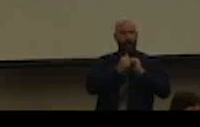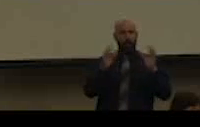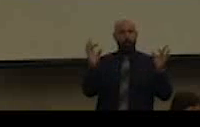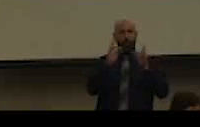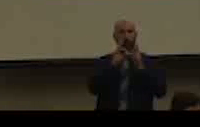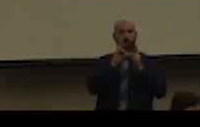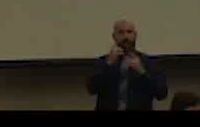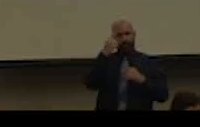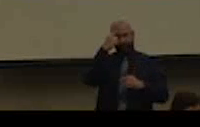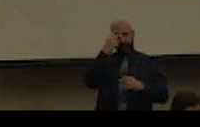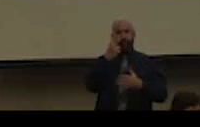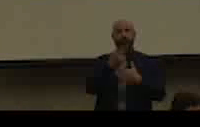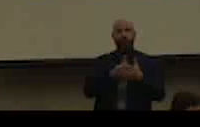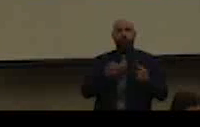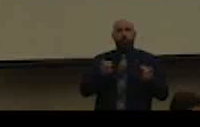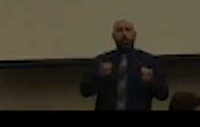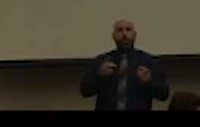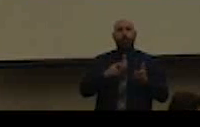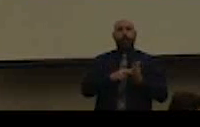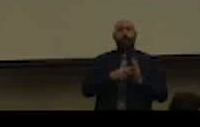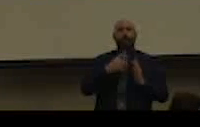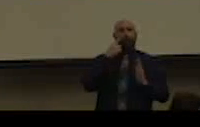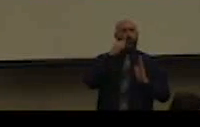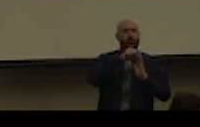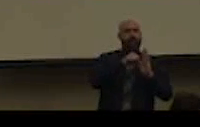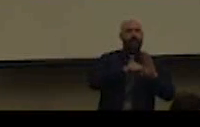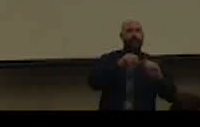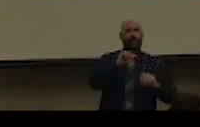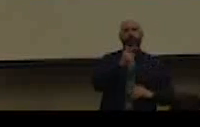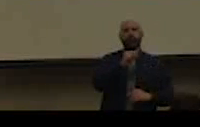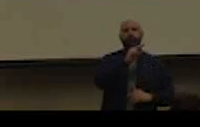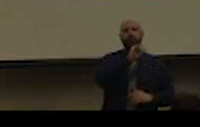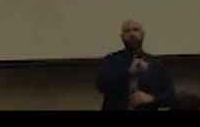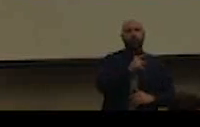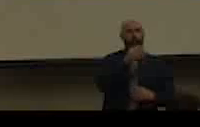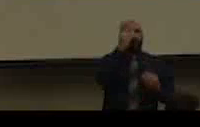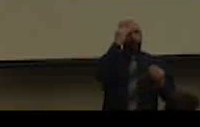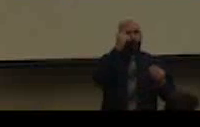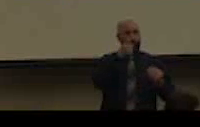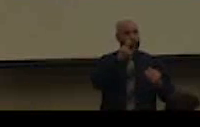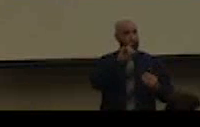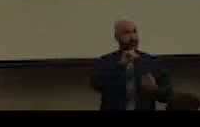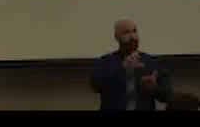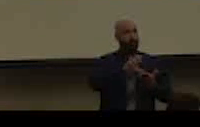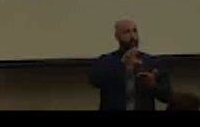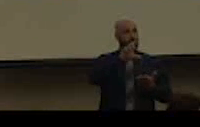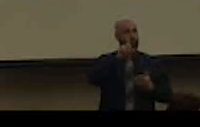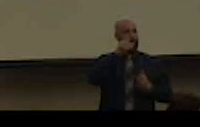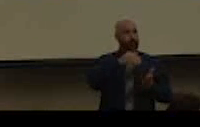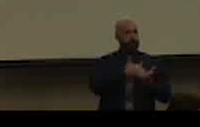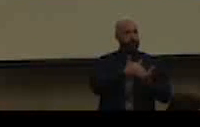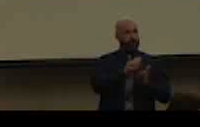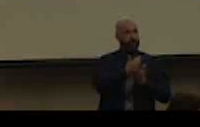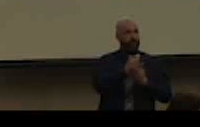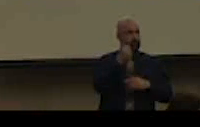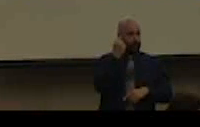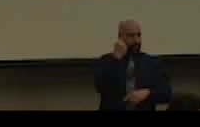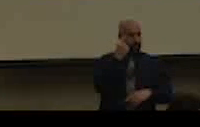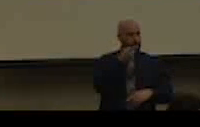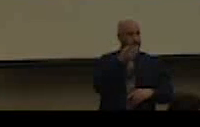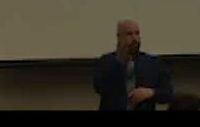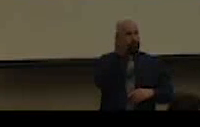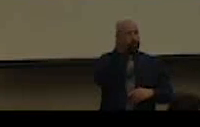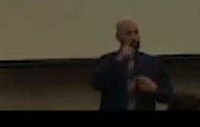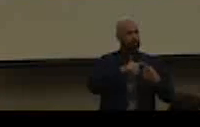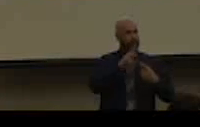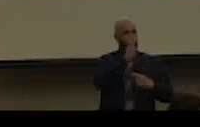both, right? What does it mean for state agencies as we think about, you all did put $1 million last year that you proposed toward, you know, a website